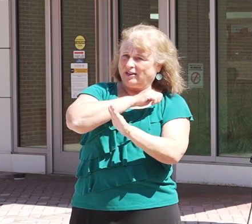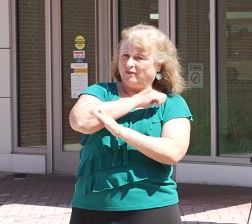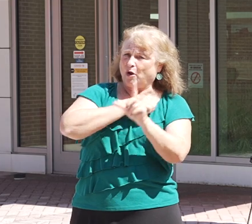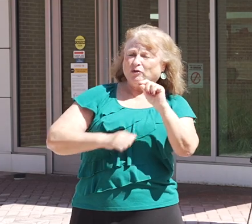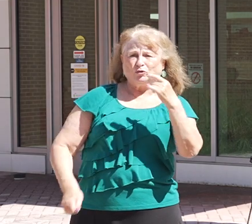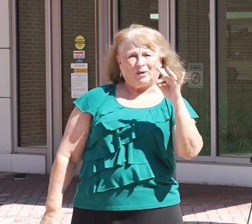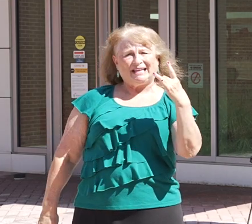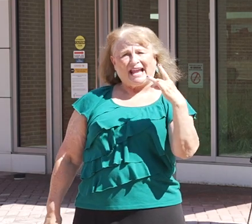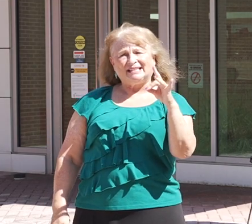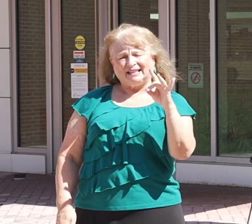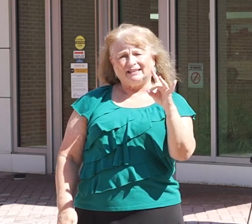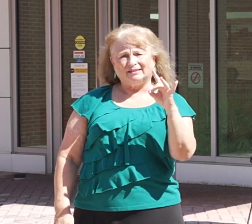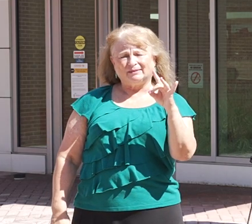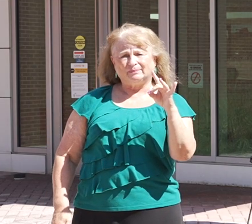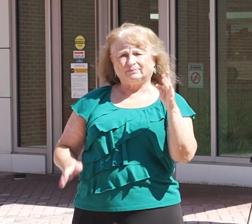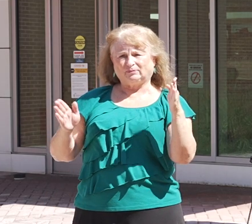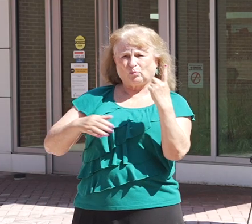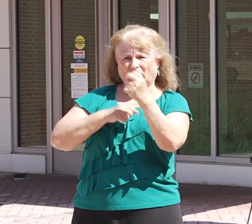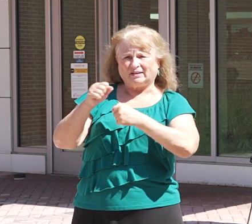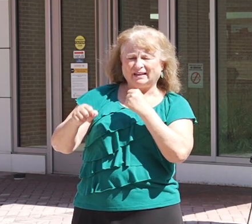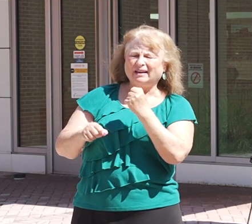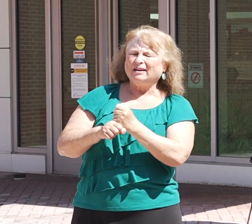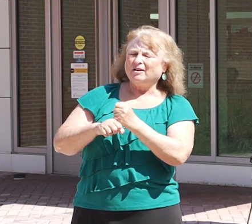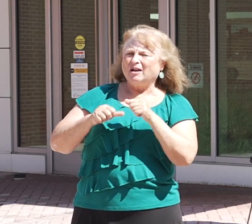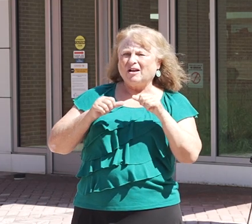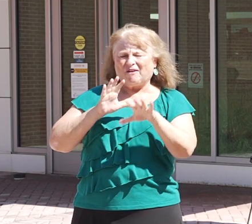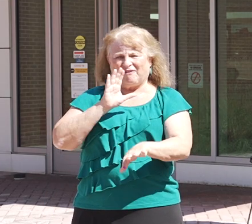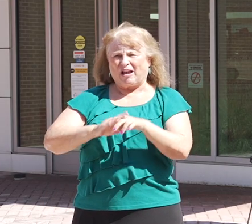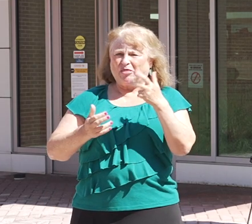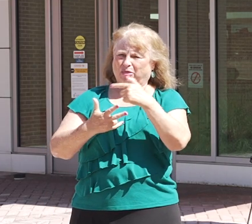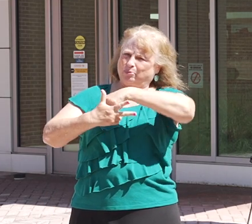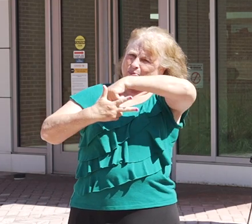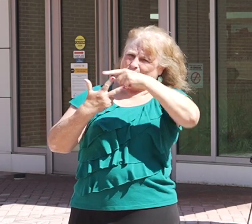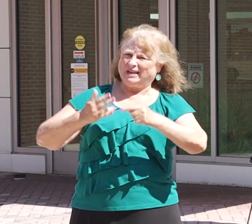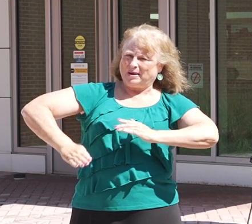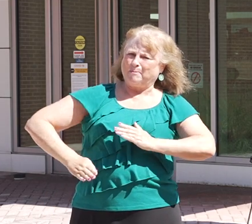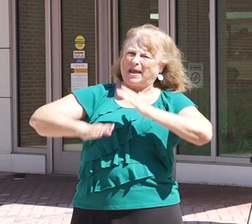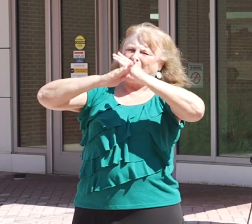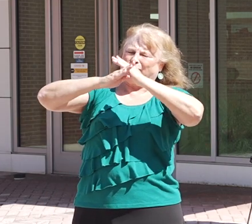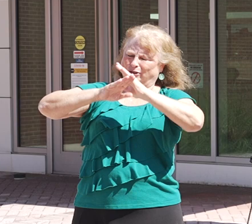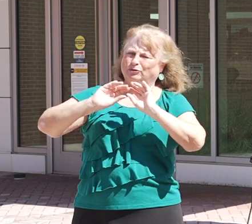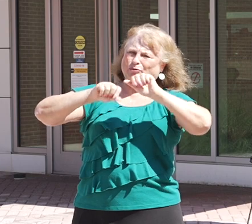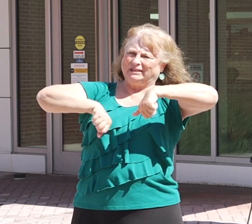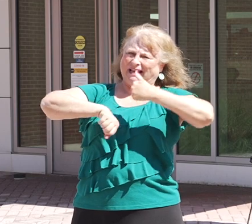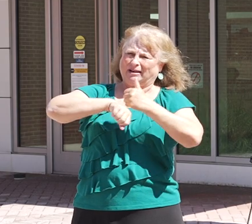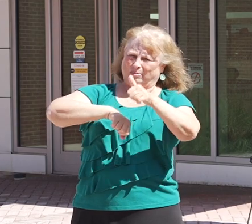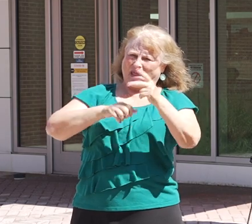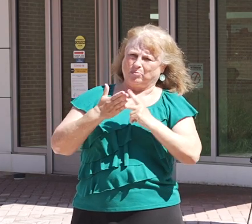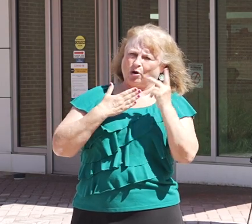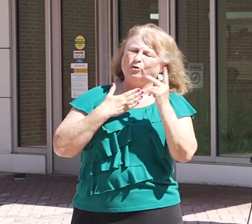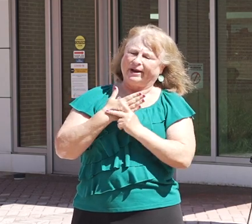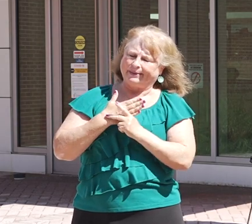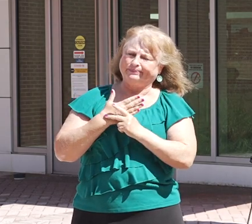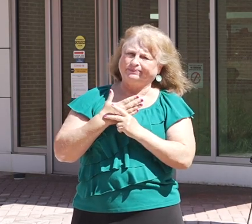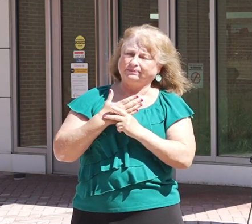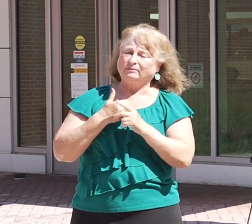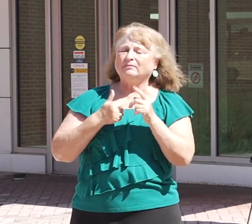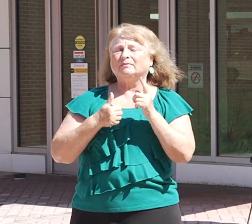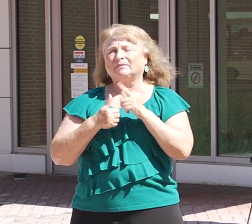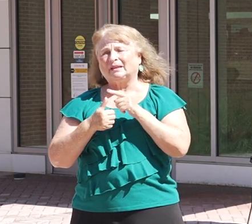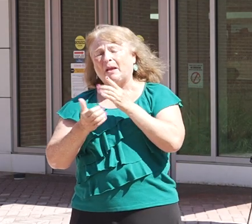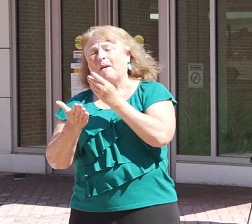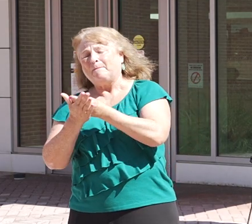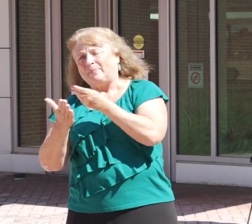of 2018, found three major barriers to instituting the program. In addition